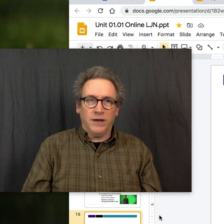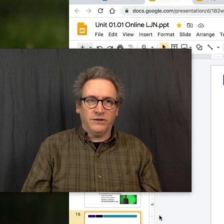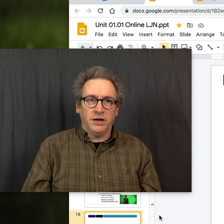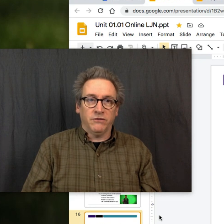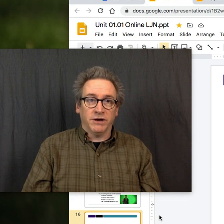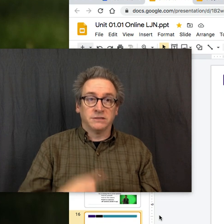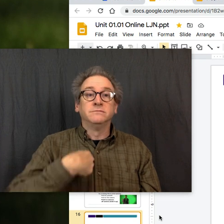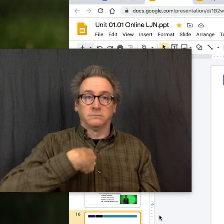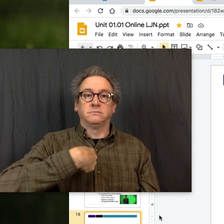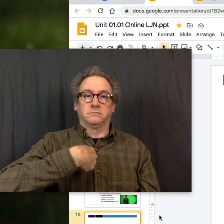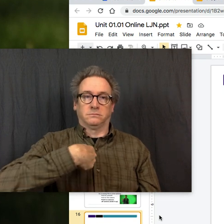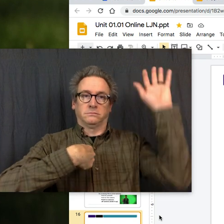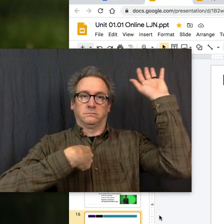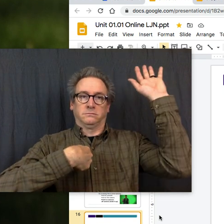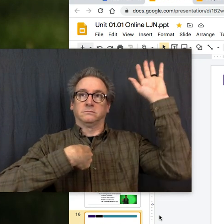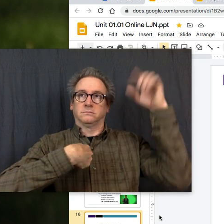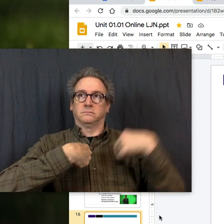who had the onion rings?